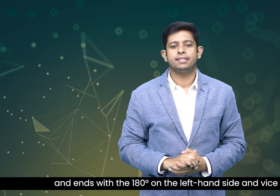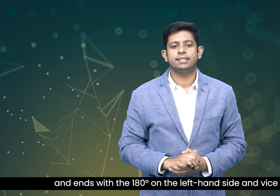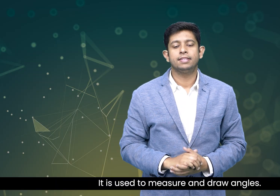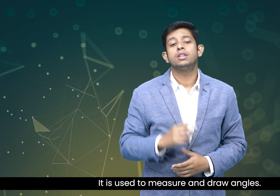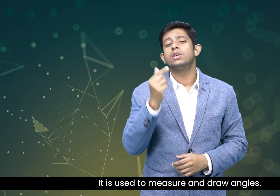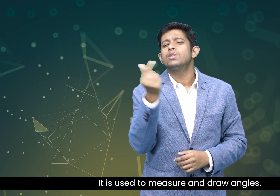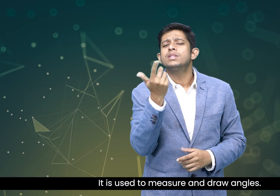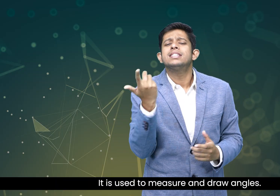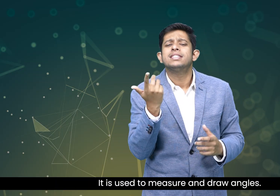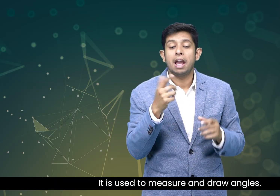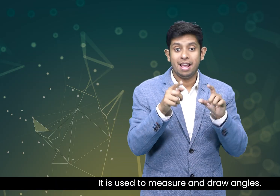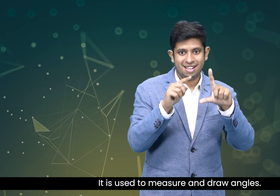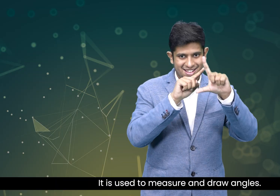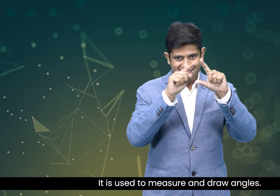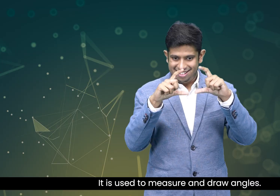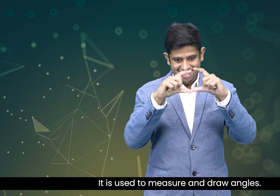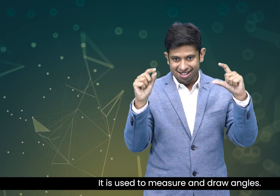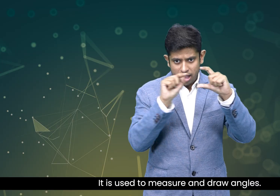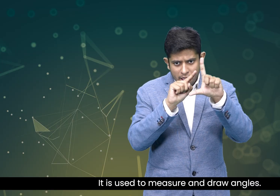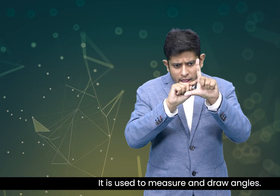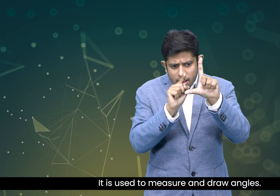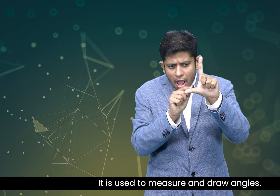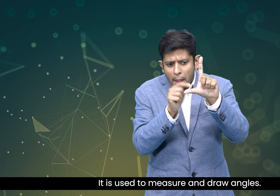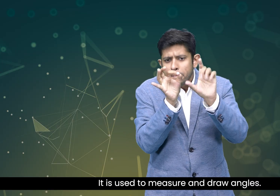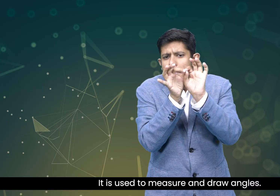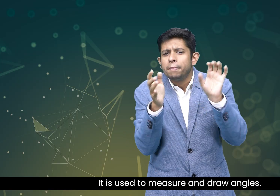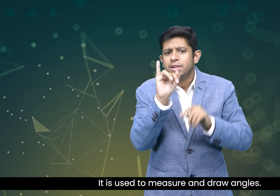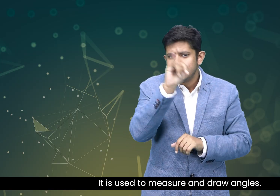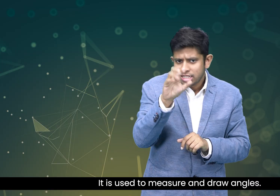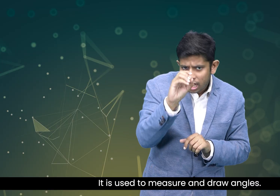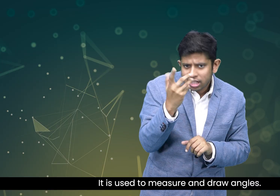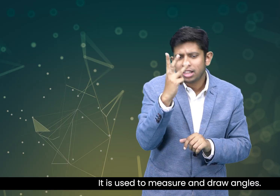versa. It is used to measure and draw angles.